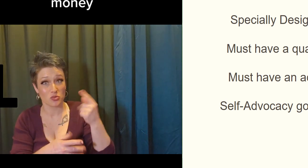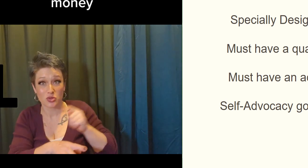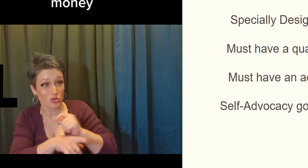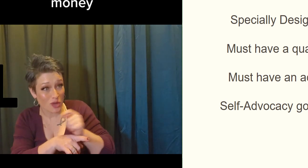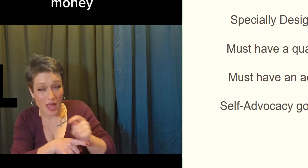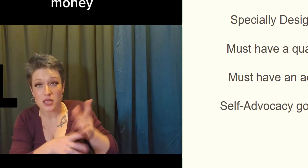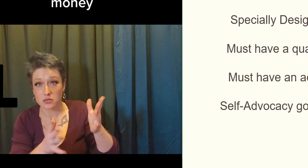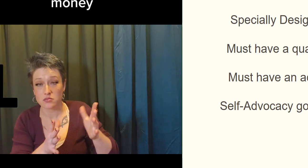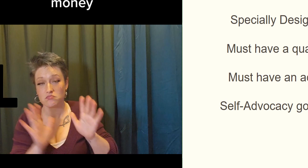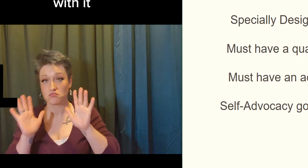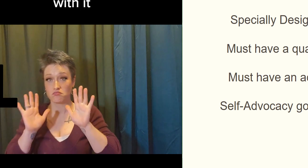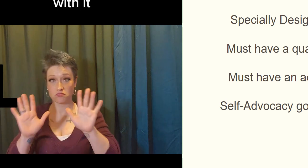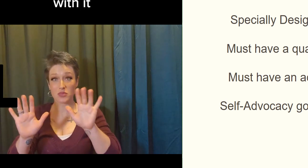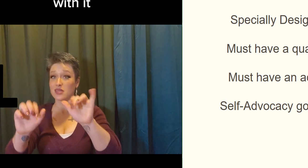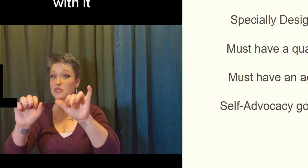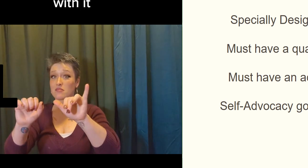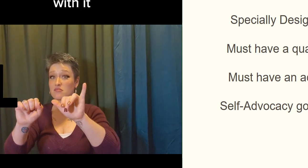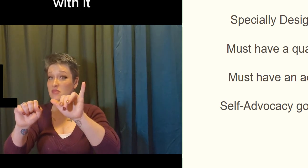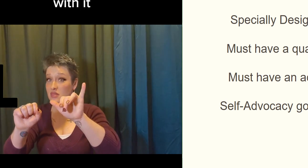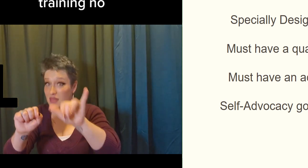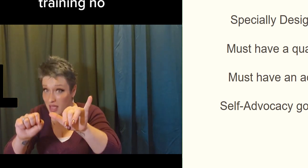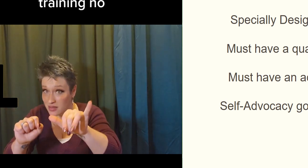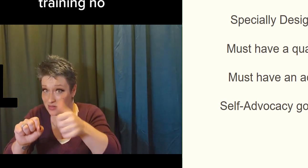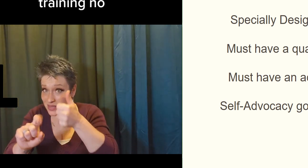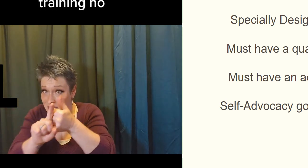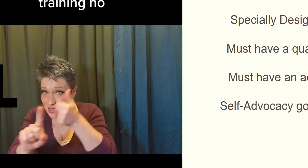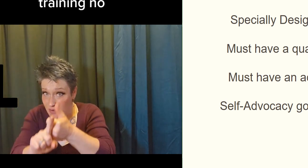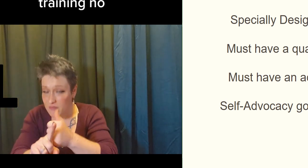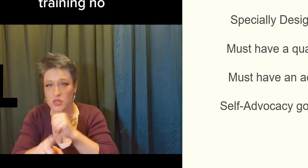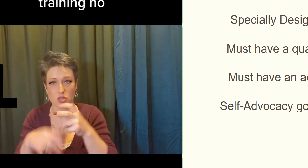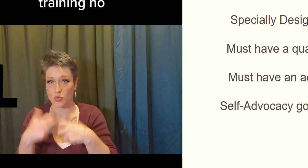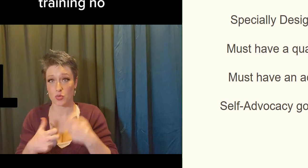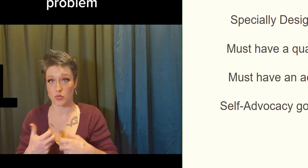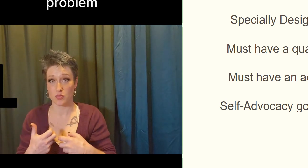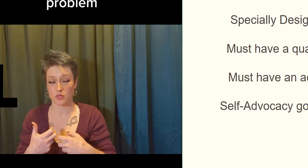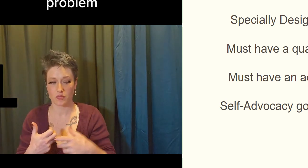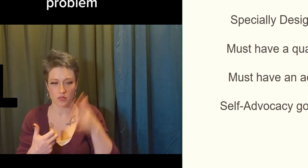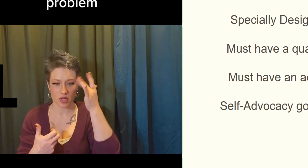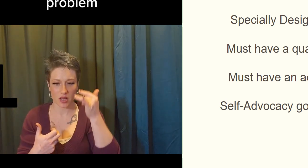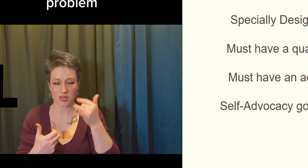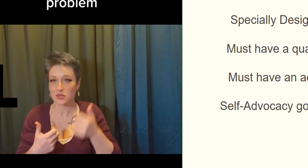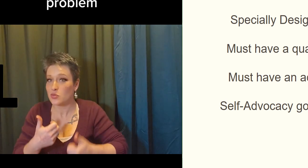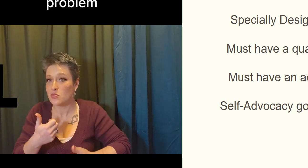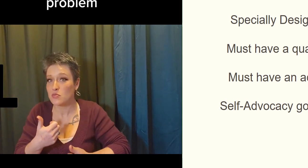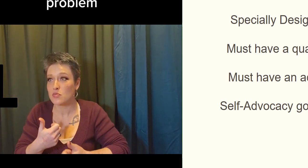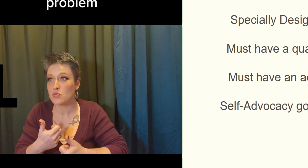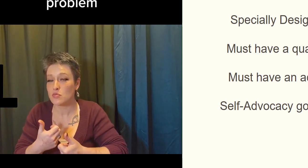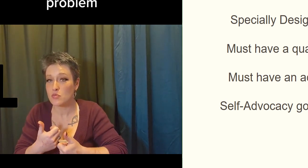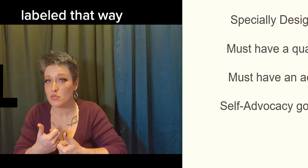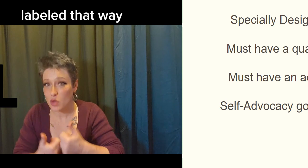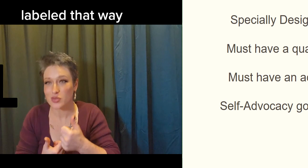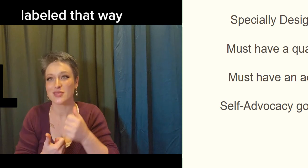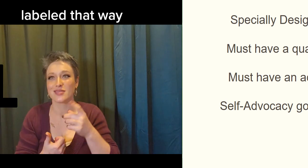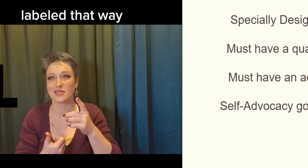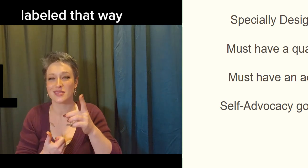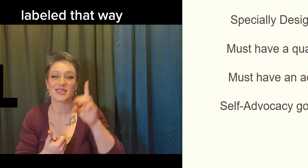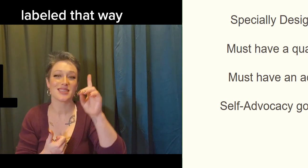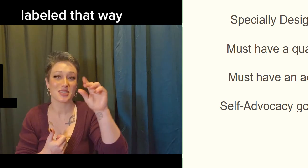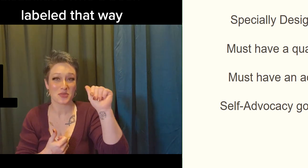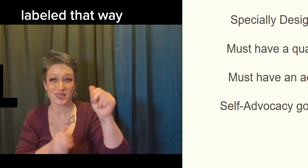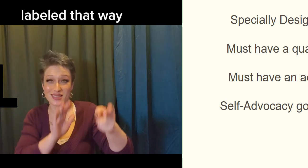going to cost more money, and so we didn't want to deal with it. There was no one with training, no. So that in of itself isn't a problem, because